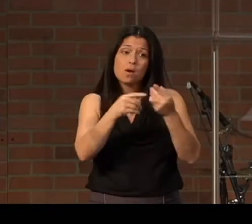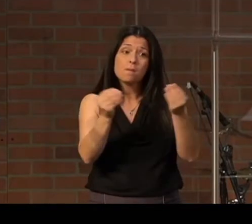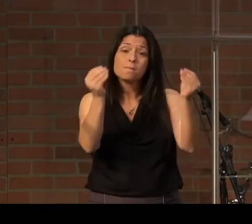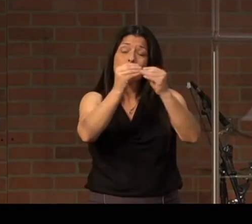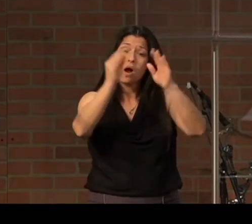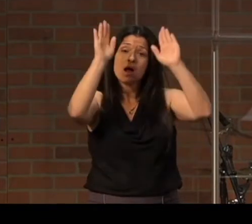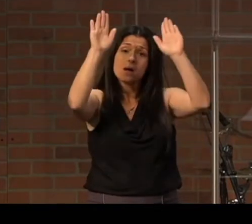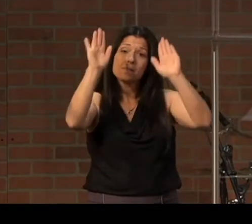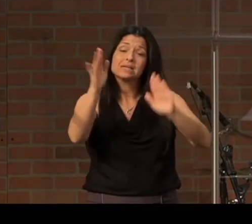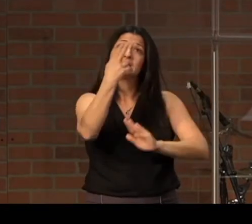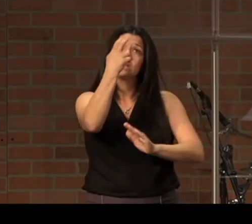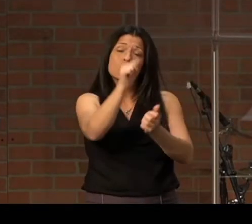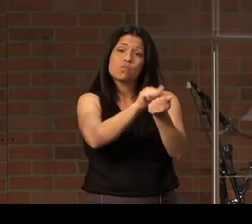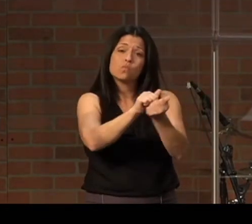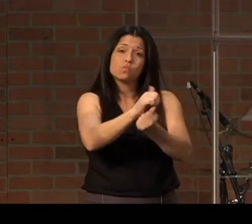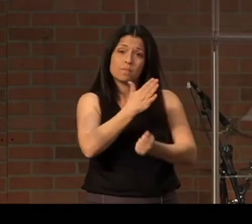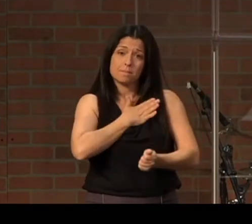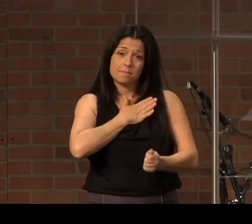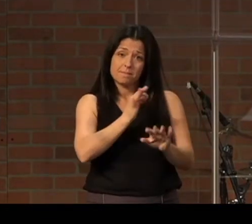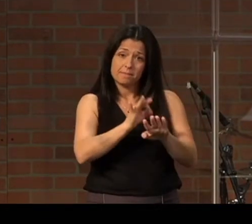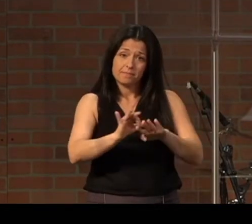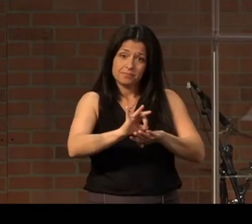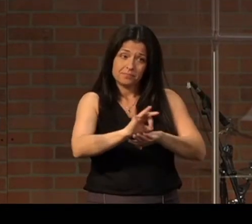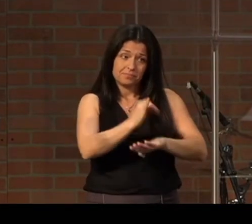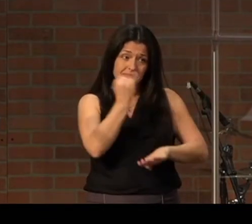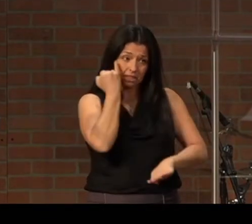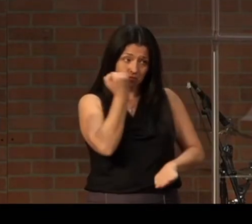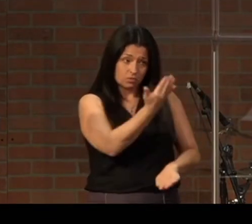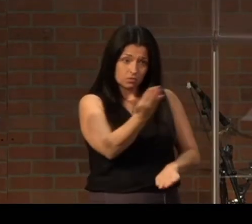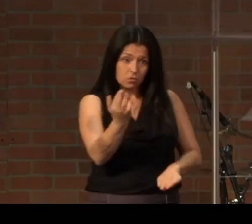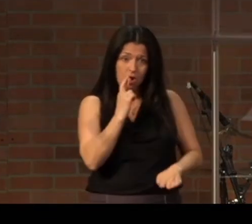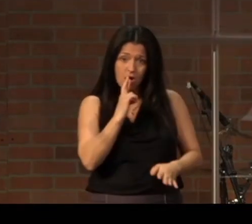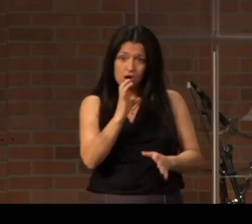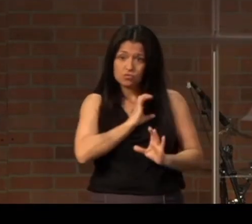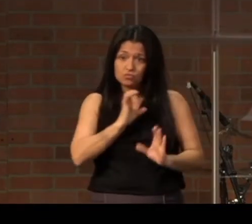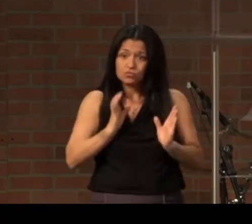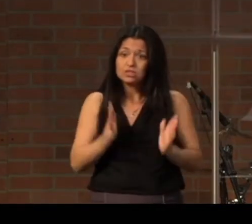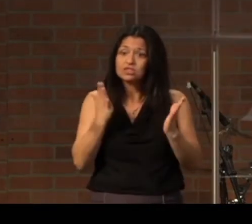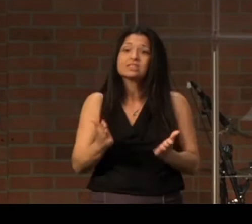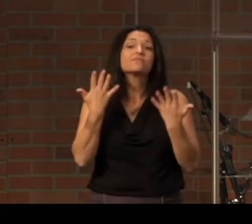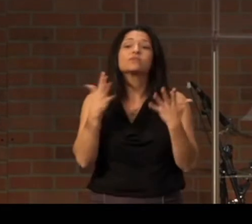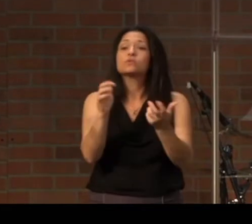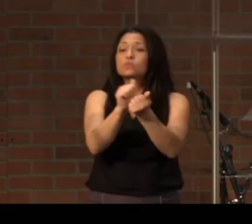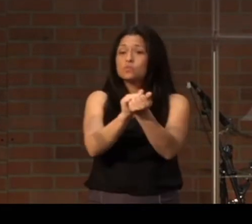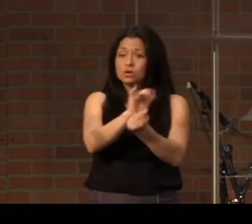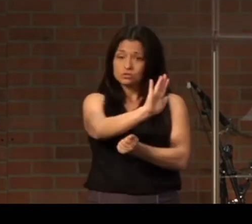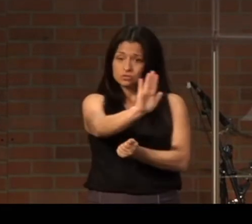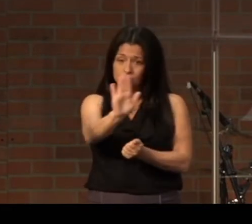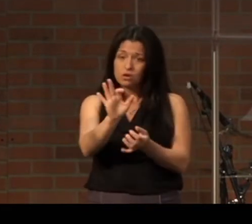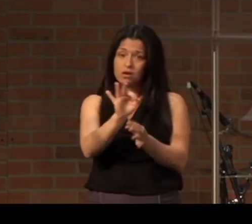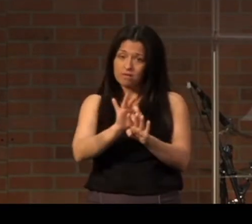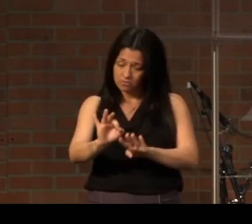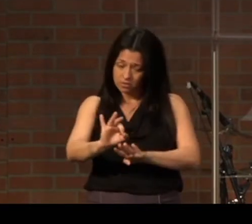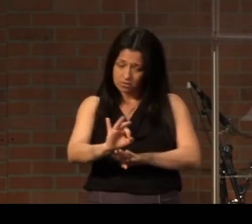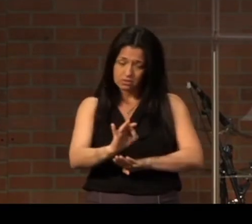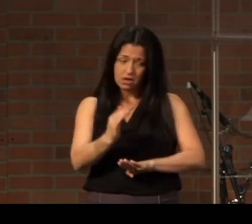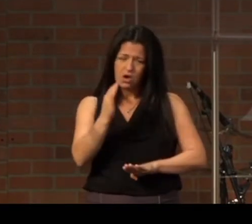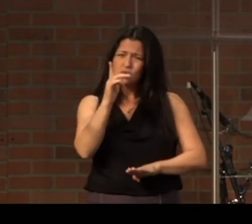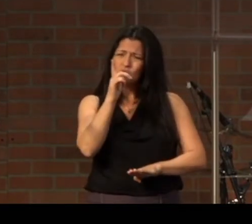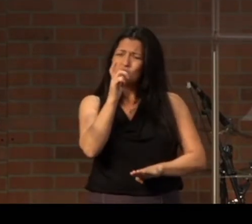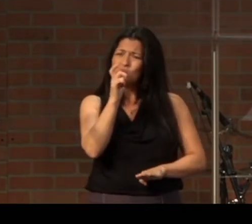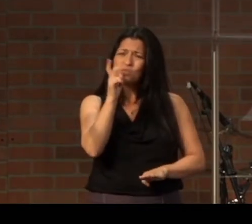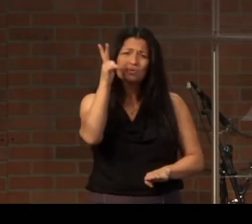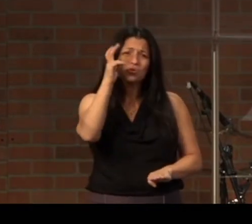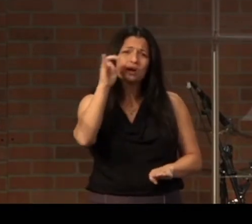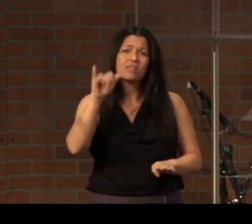feet. If you're a Christian, he's washed your feet. Who ever heard of God washing the